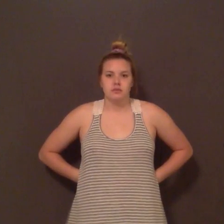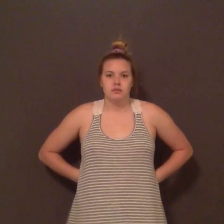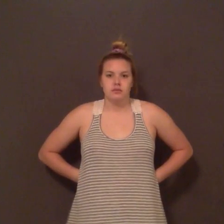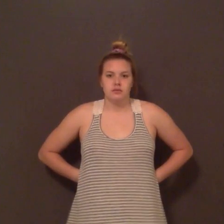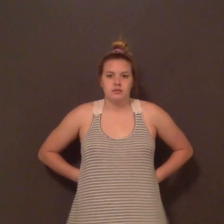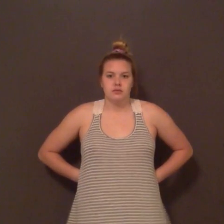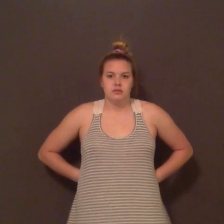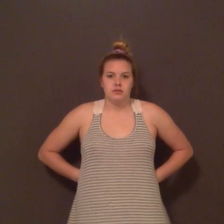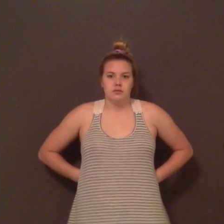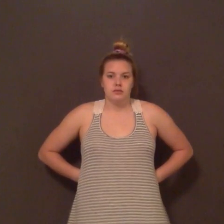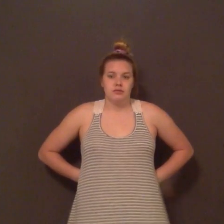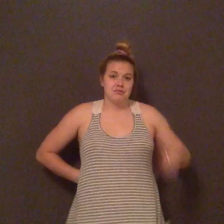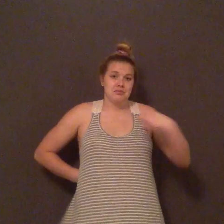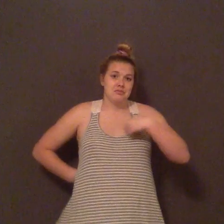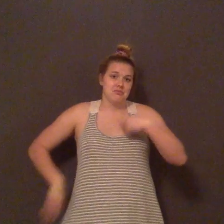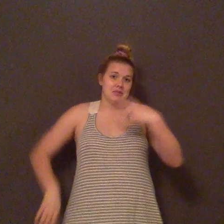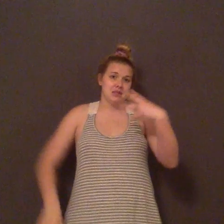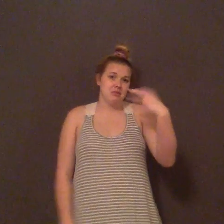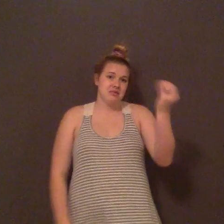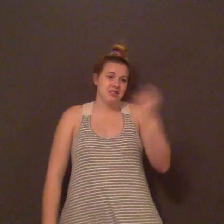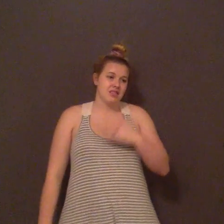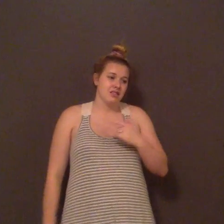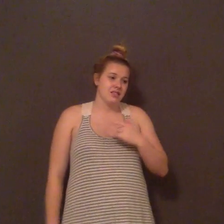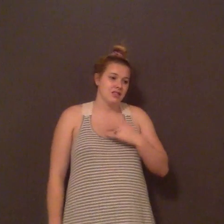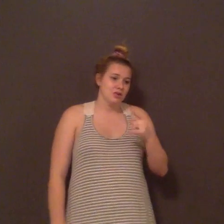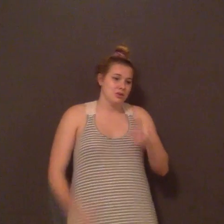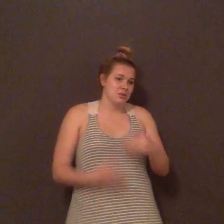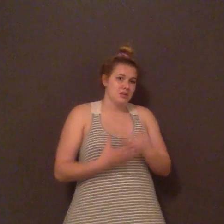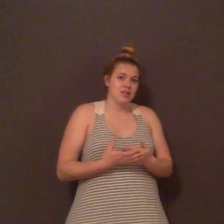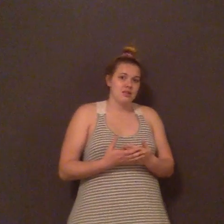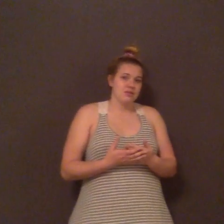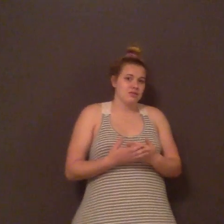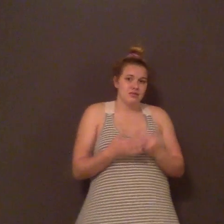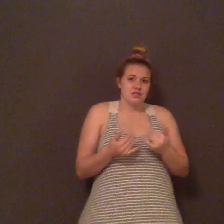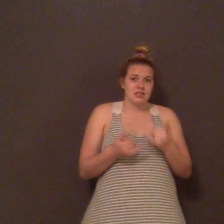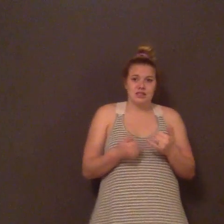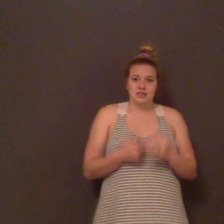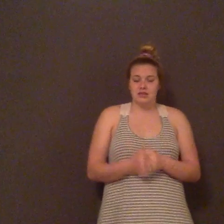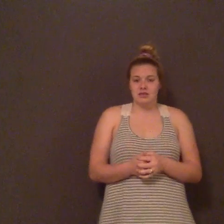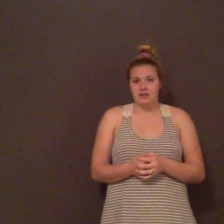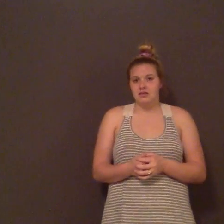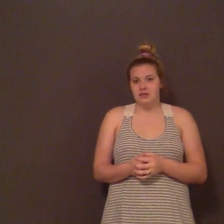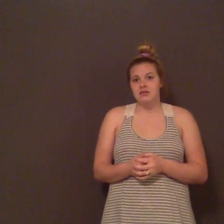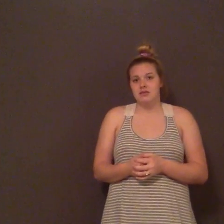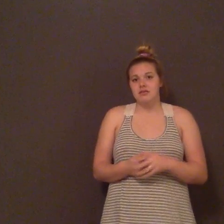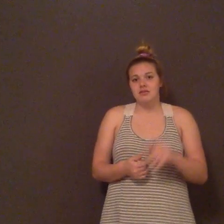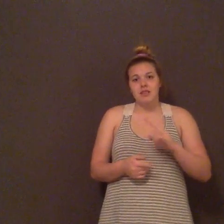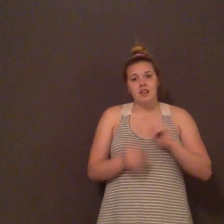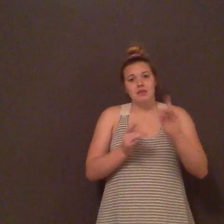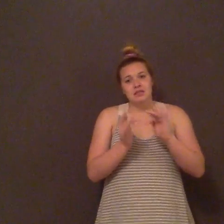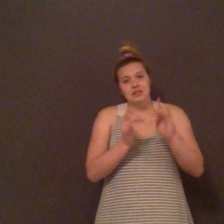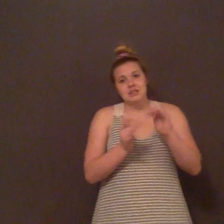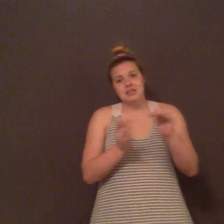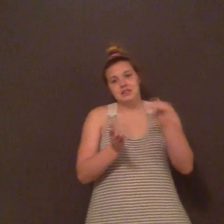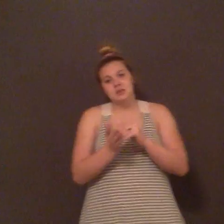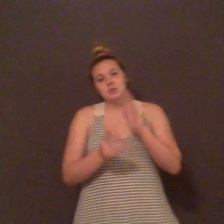I'm headed out. Feels like you just got here. I'll be back to visit soon. Oh. Bye, Dad. Love you. Drive careful.